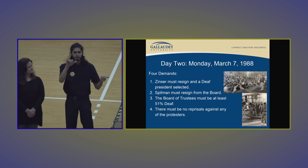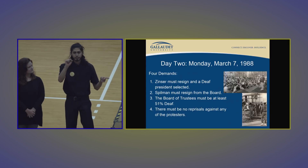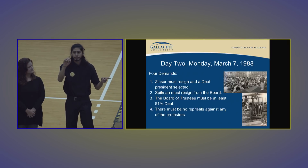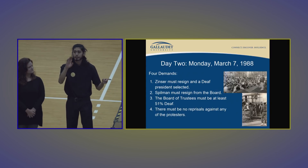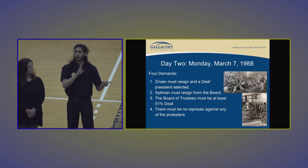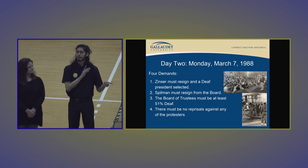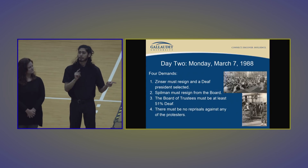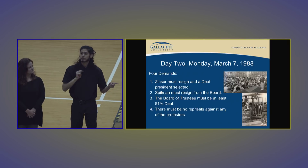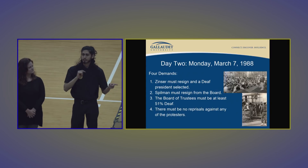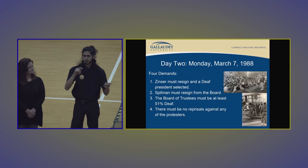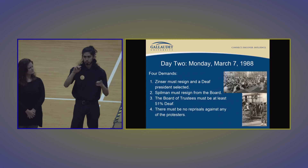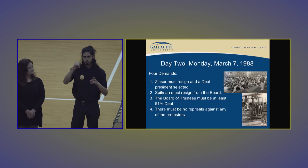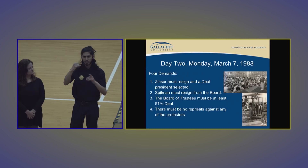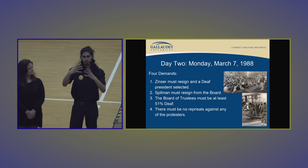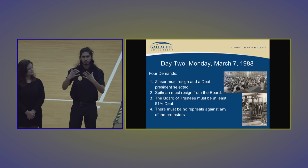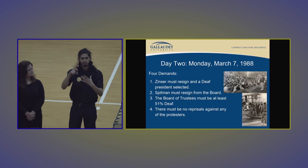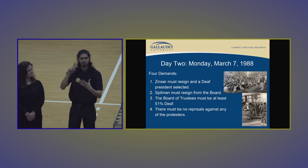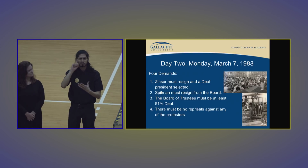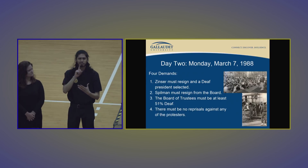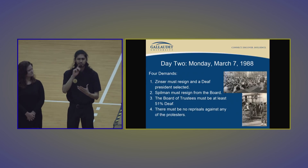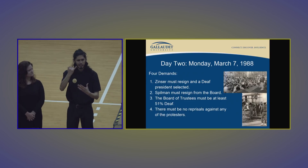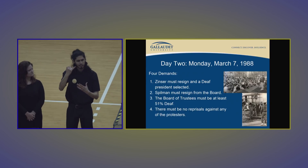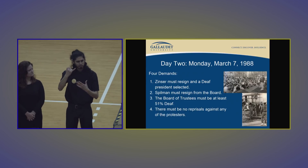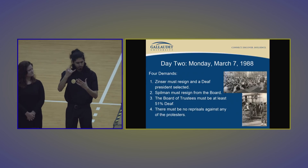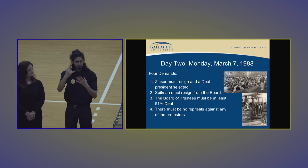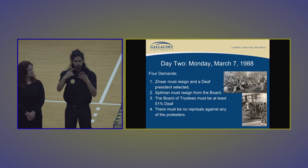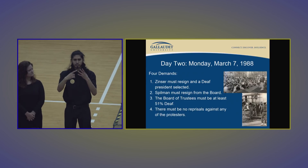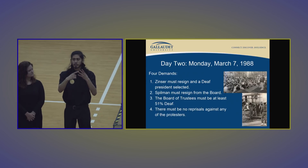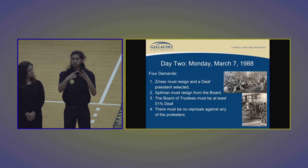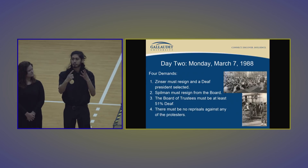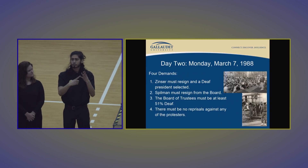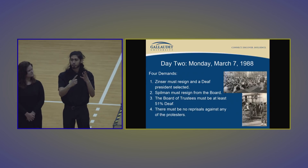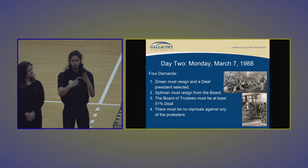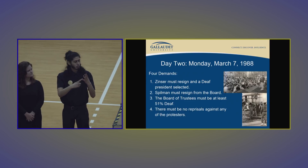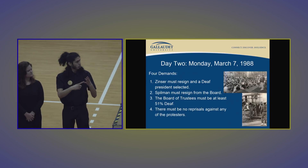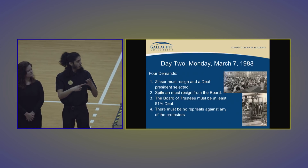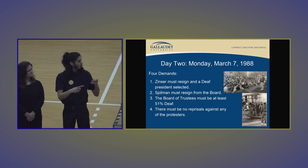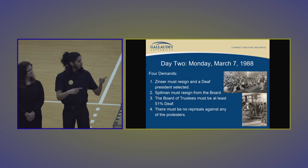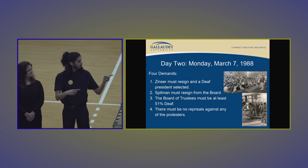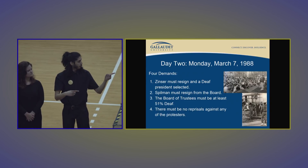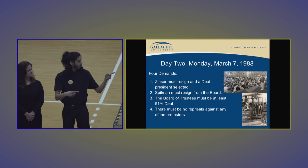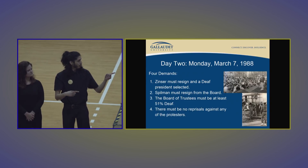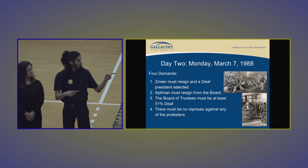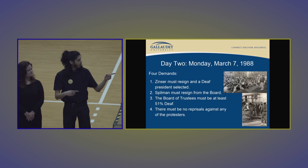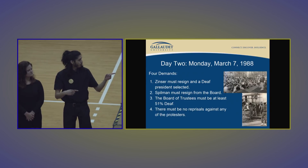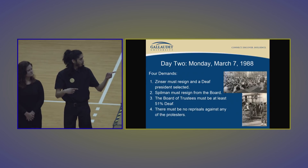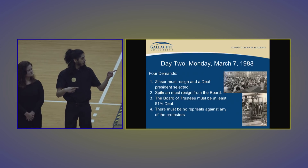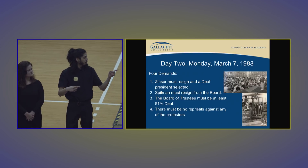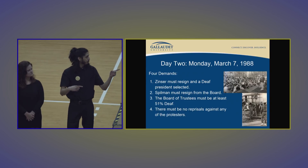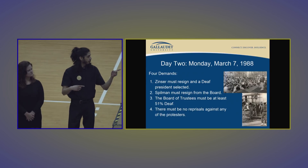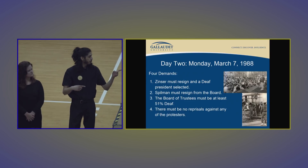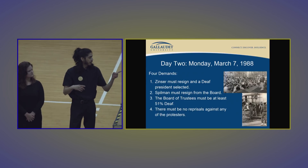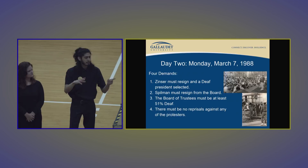Third demand was that the Board of Trustees be comprised by of a majority of deaf board